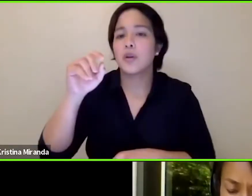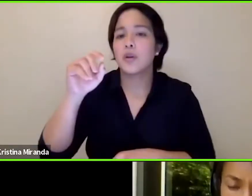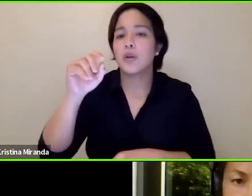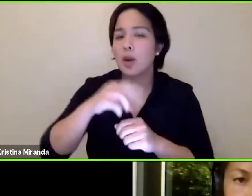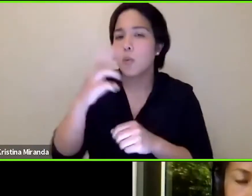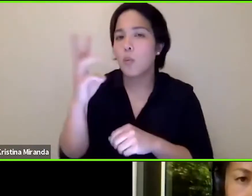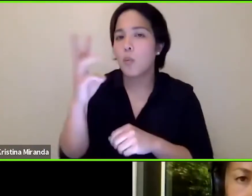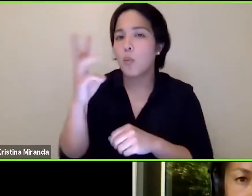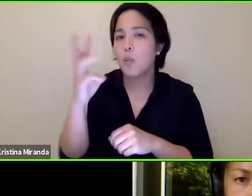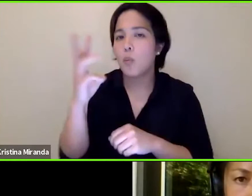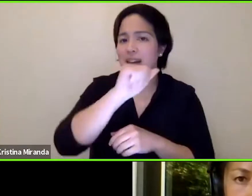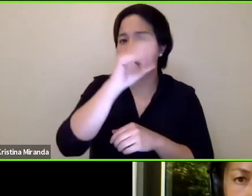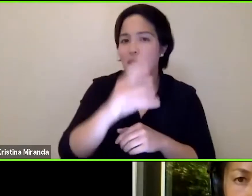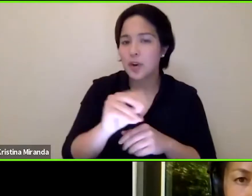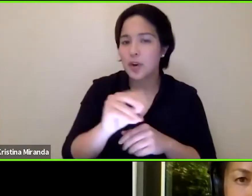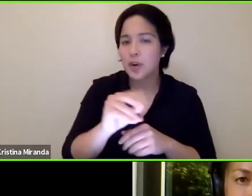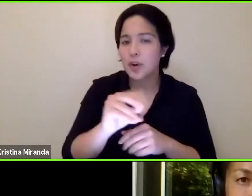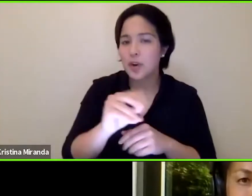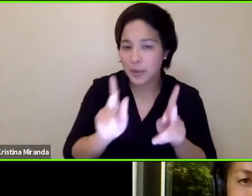in solidarity and in power.